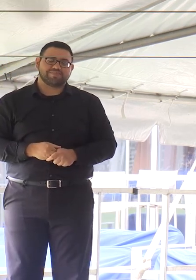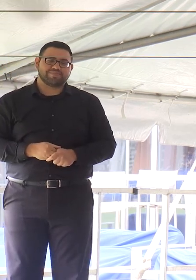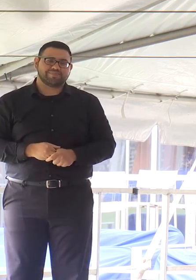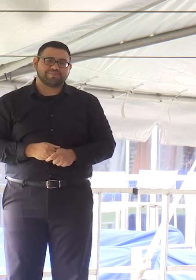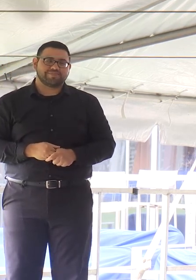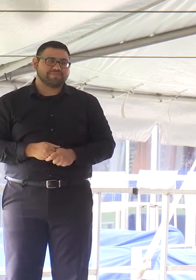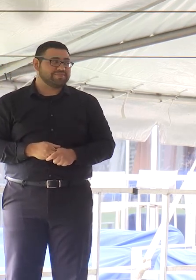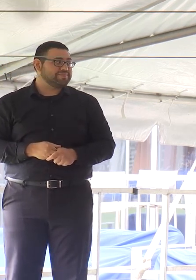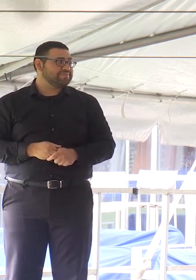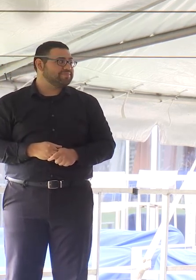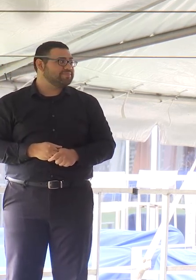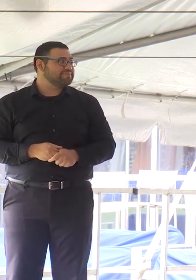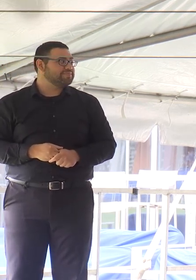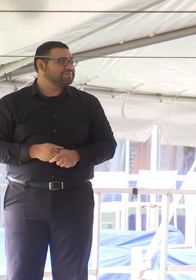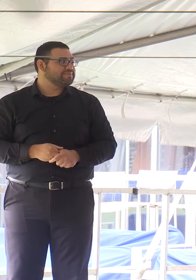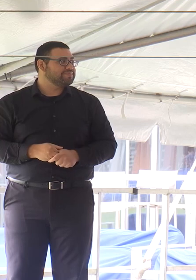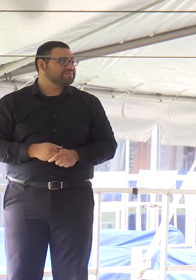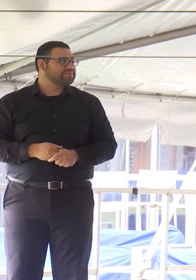here. Yes, ma'am.